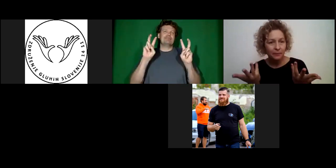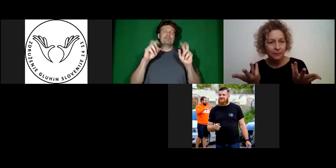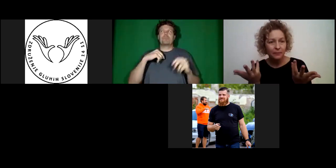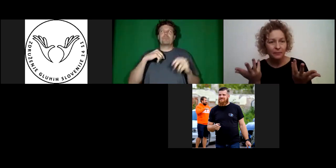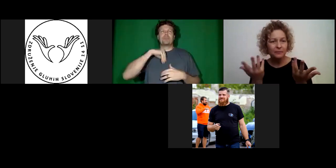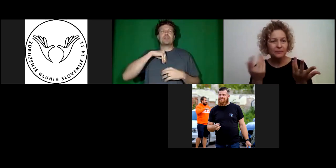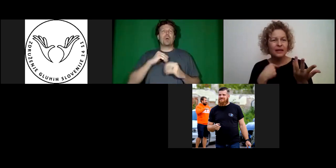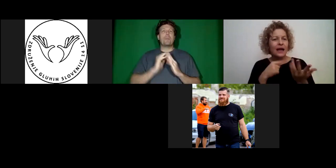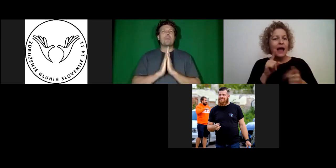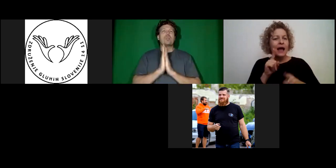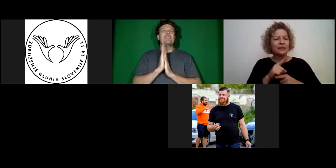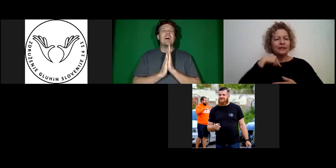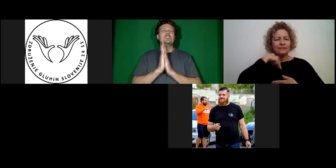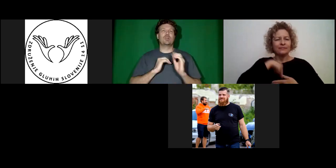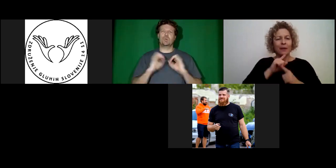communicate with my fellow players?